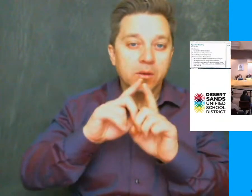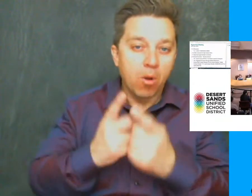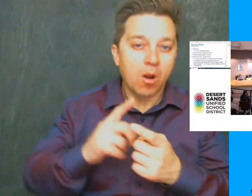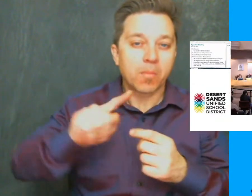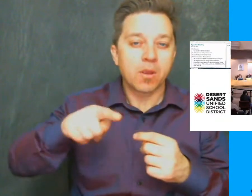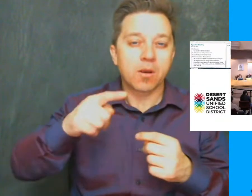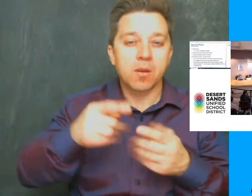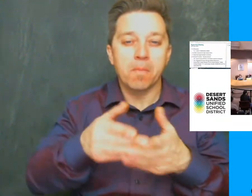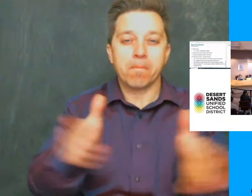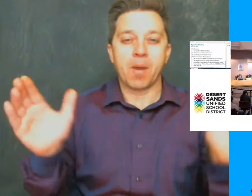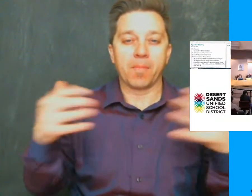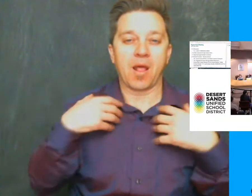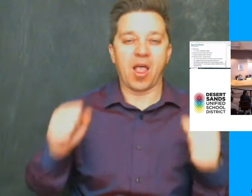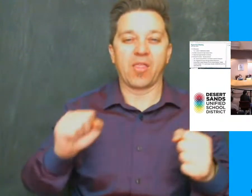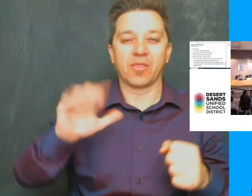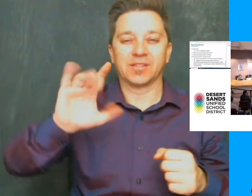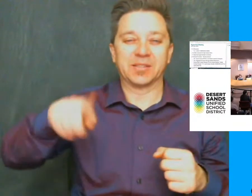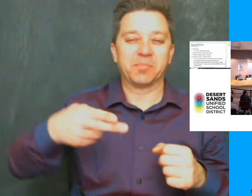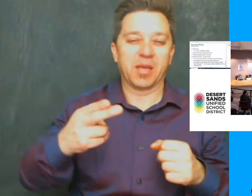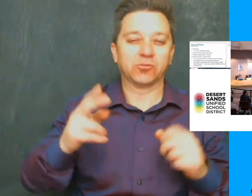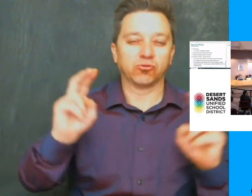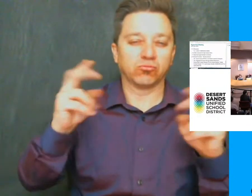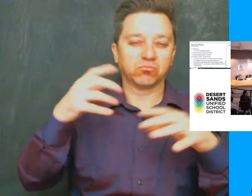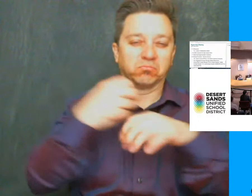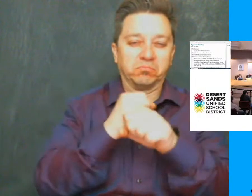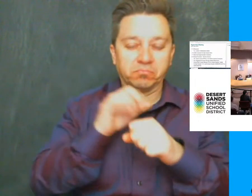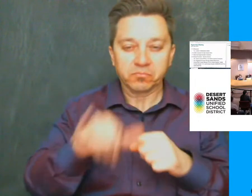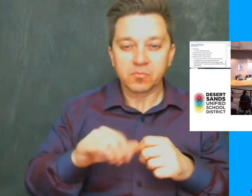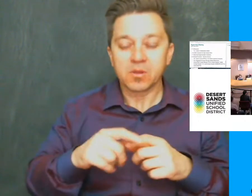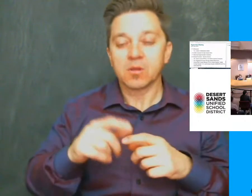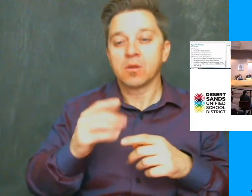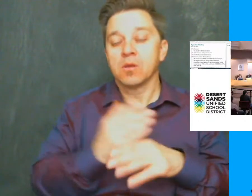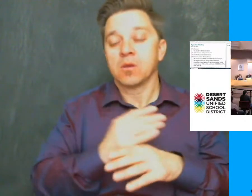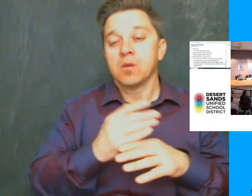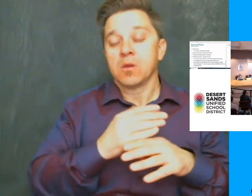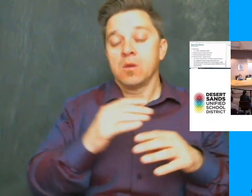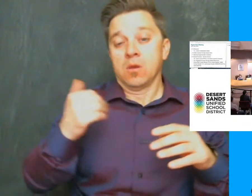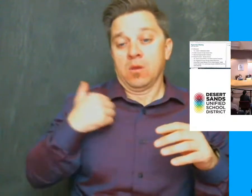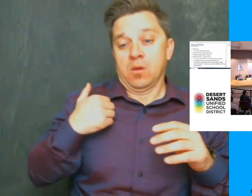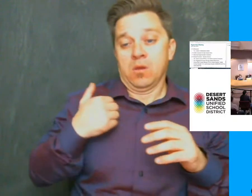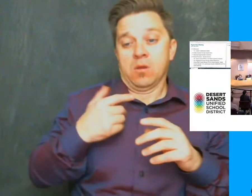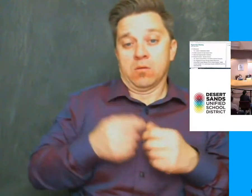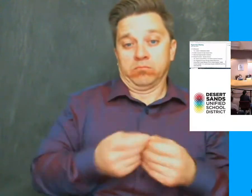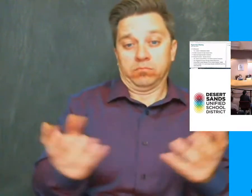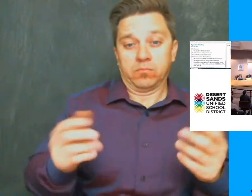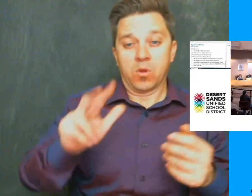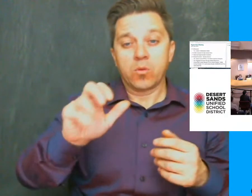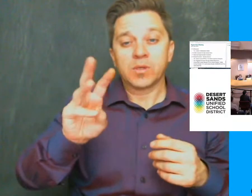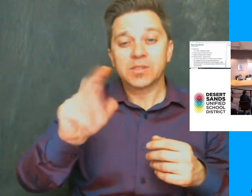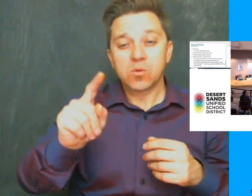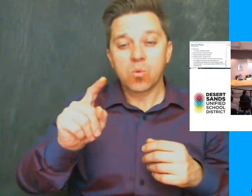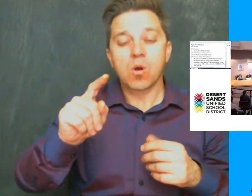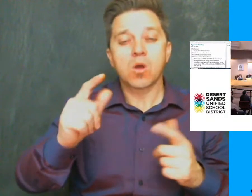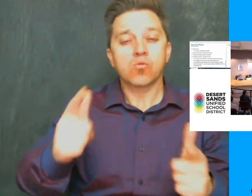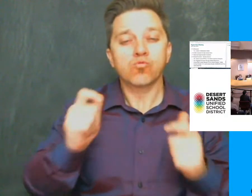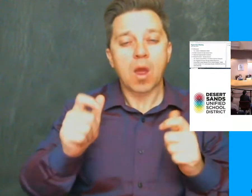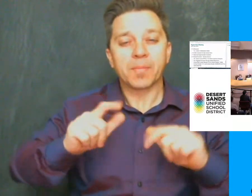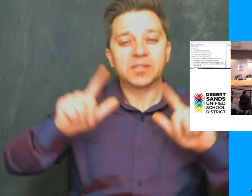Health. Between January 21st and February 9th, we administered 361 rapid antigen